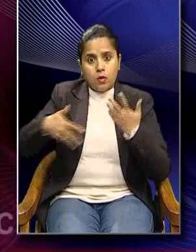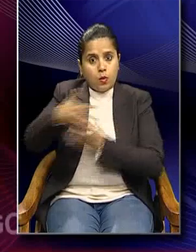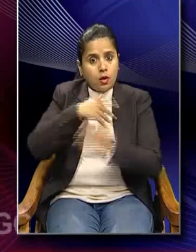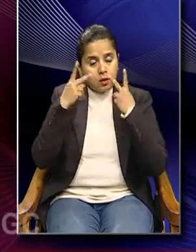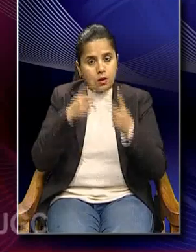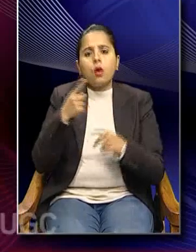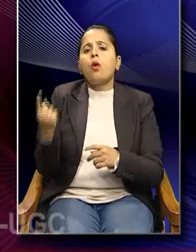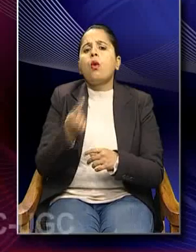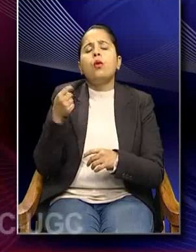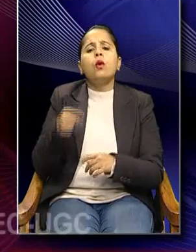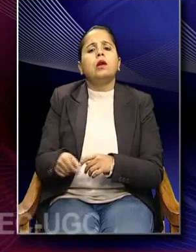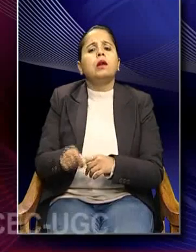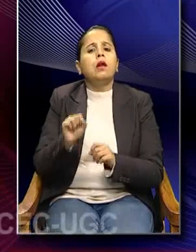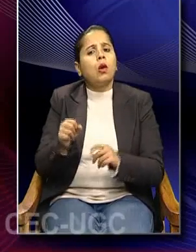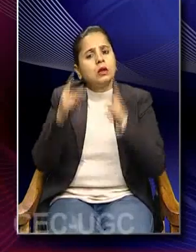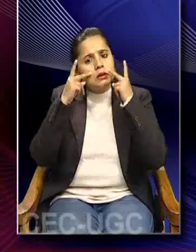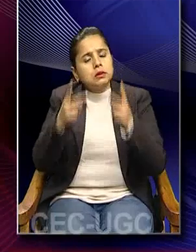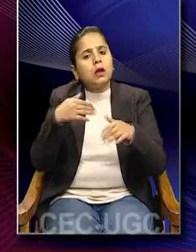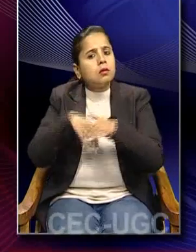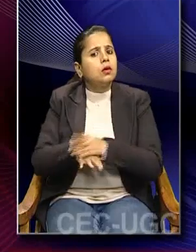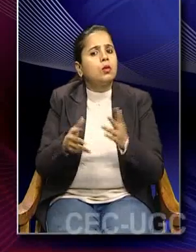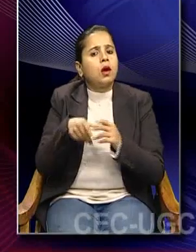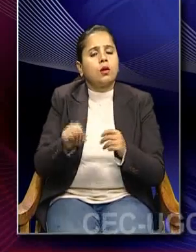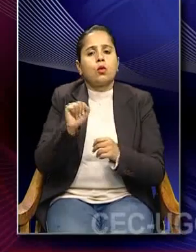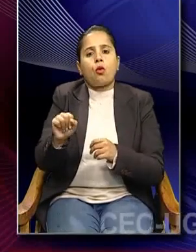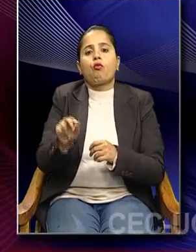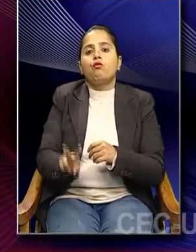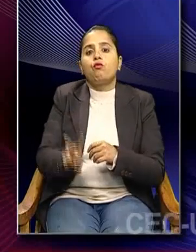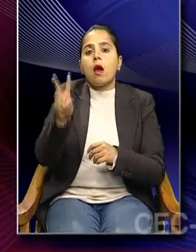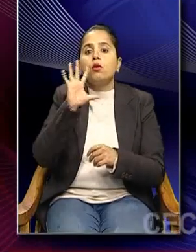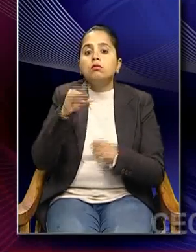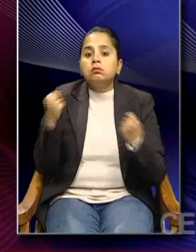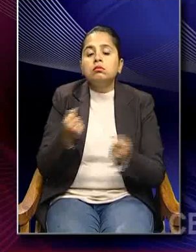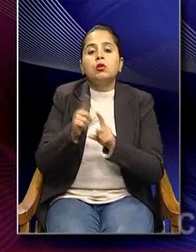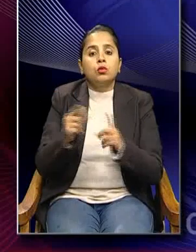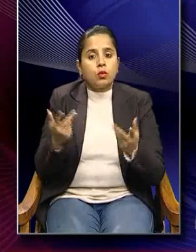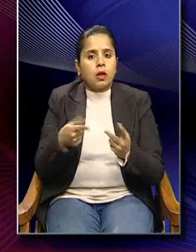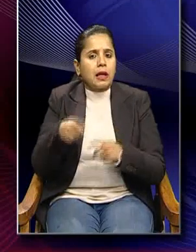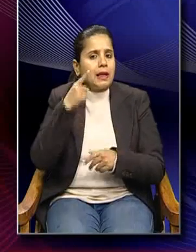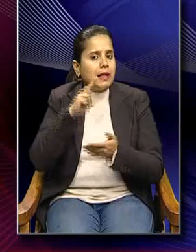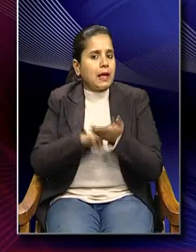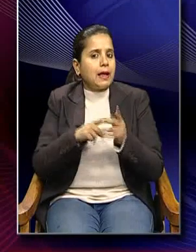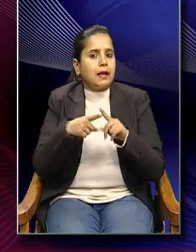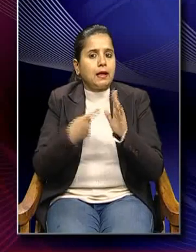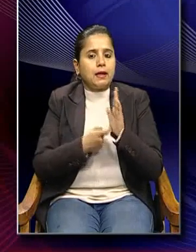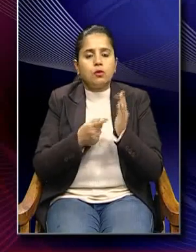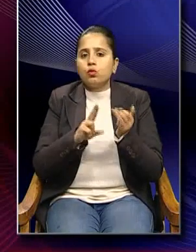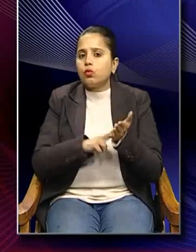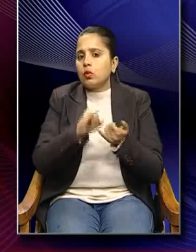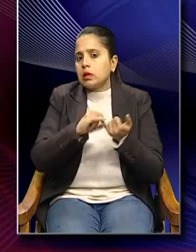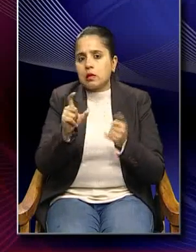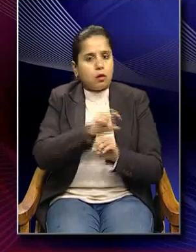are only looking at the instrumental value of the environment. There is no intrinsic value that exists.